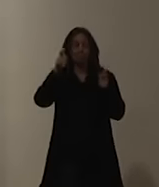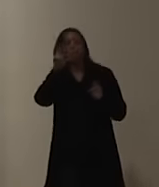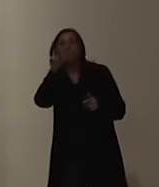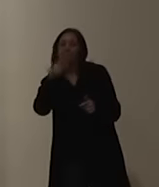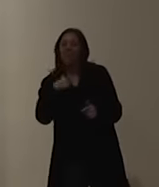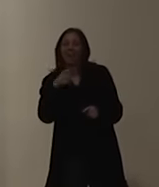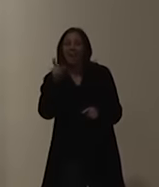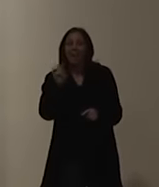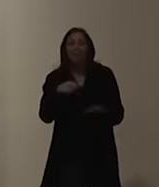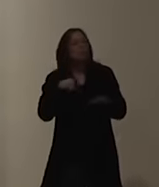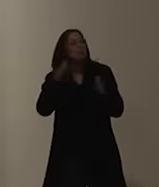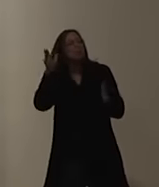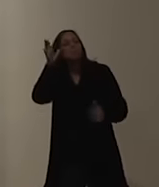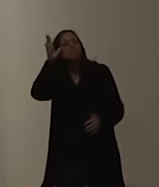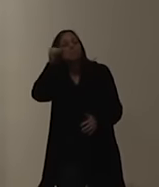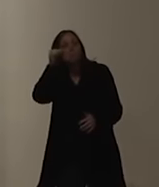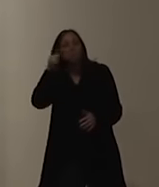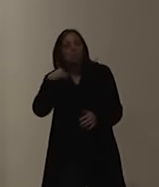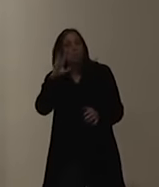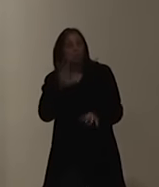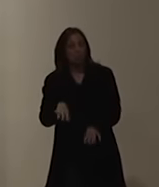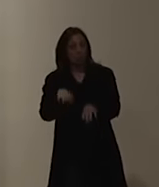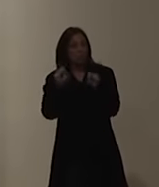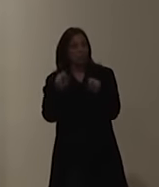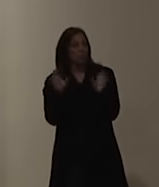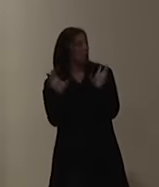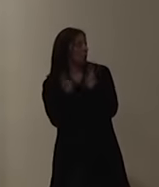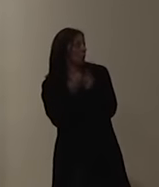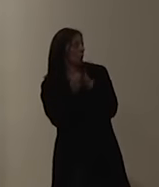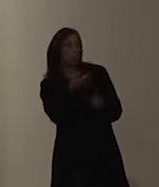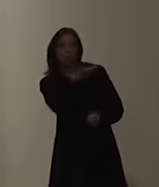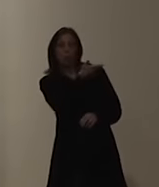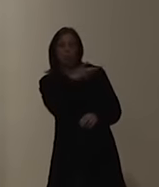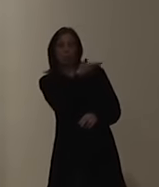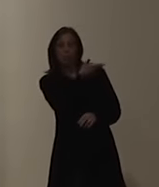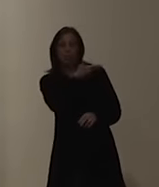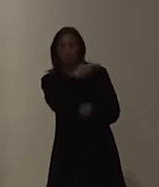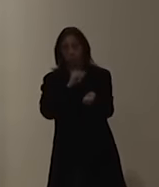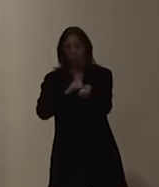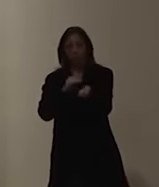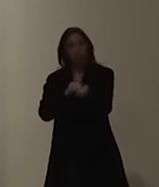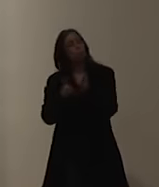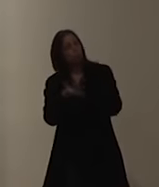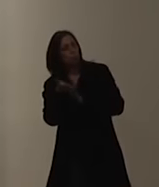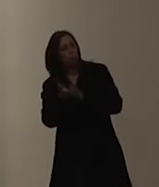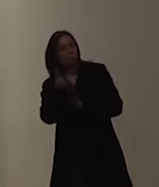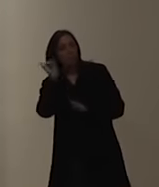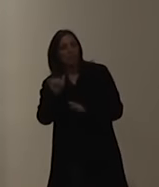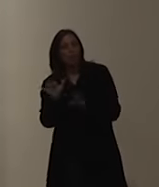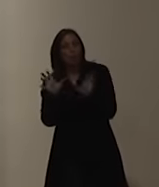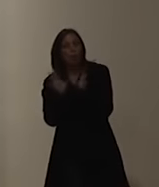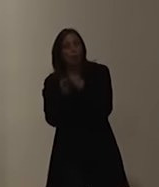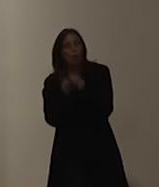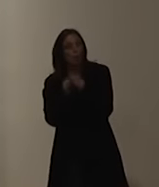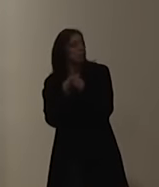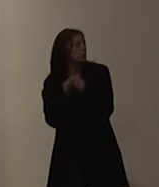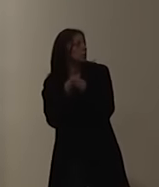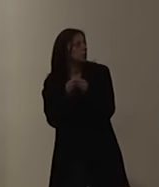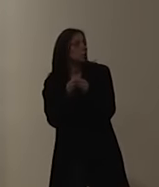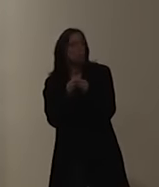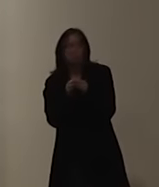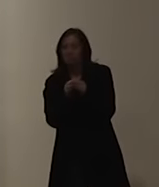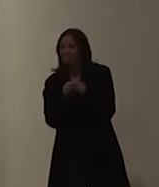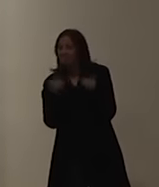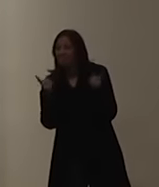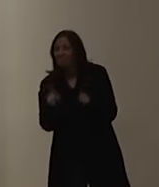had the conference, and these are the three guys I knew, all three doctors. By November, two were dead of